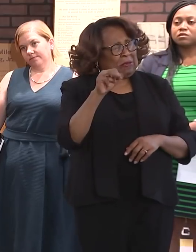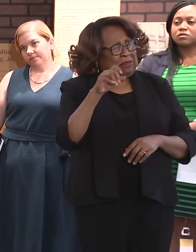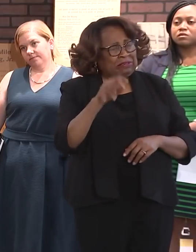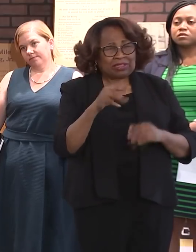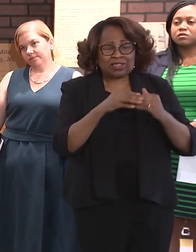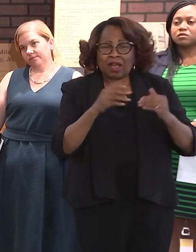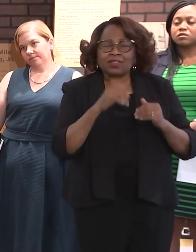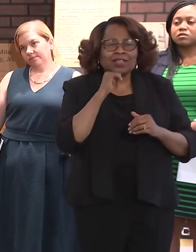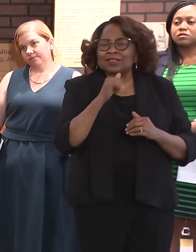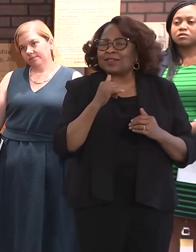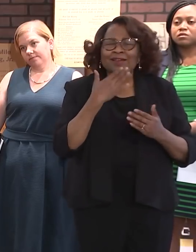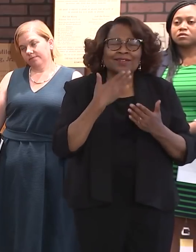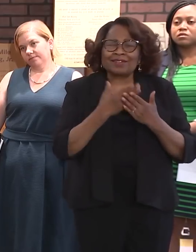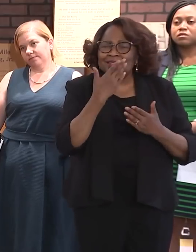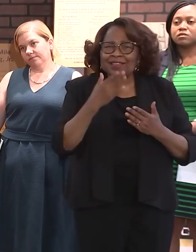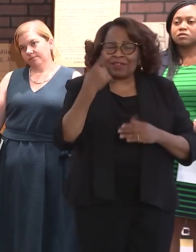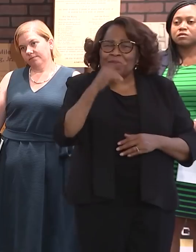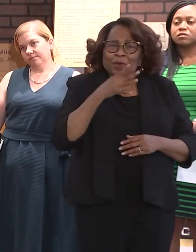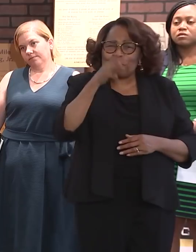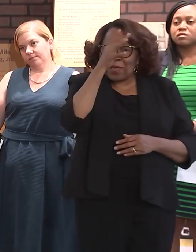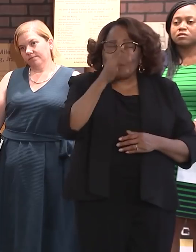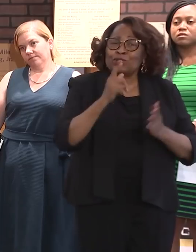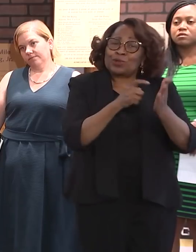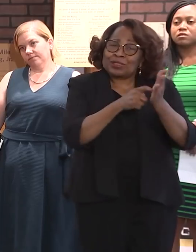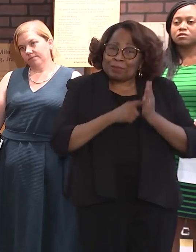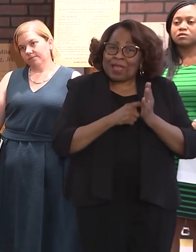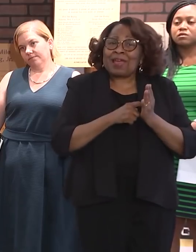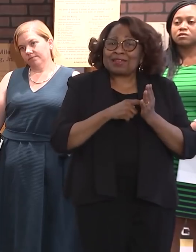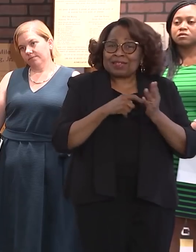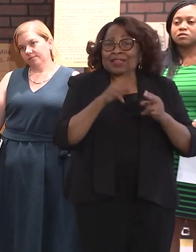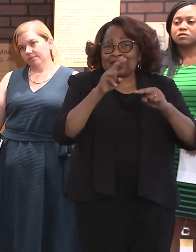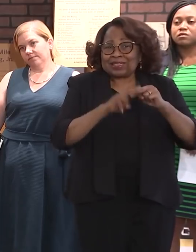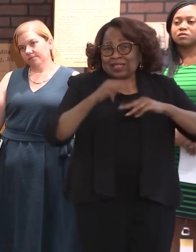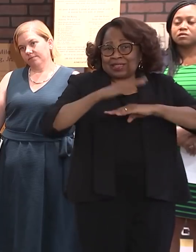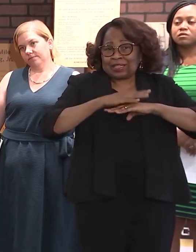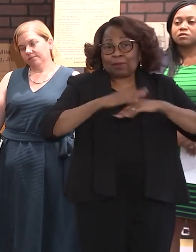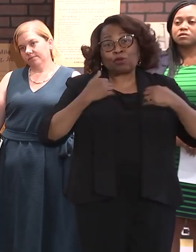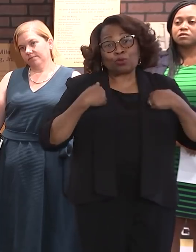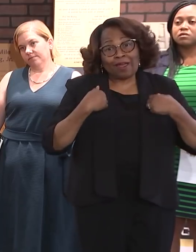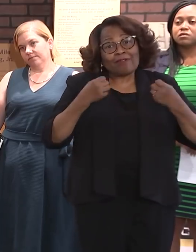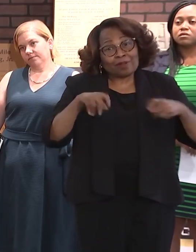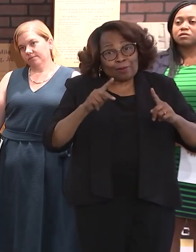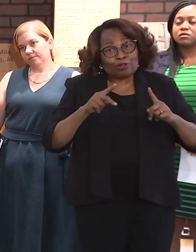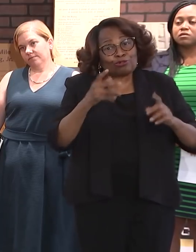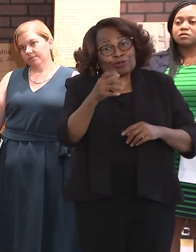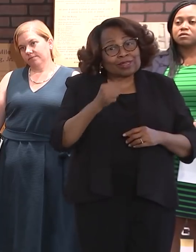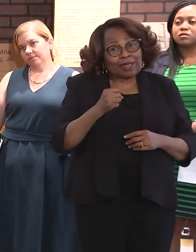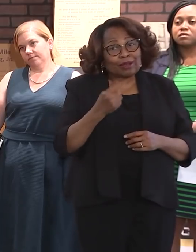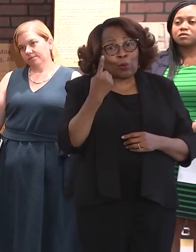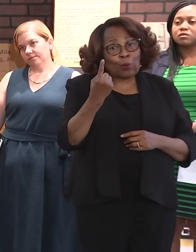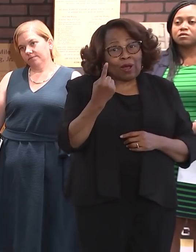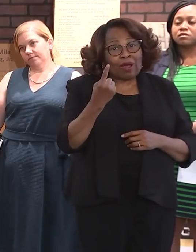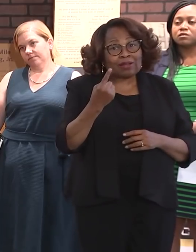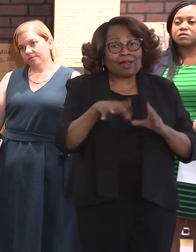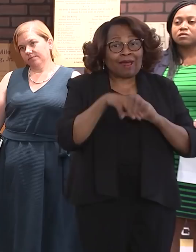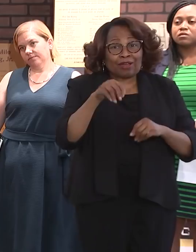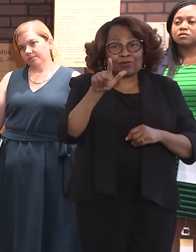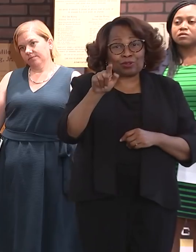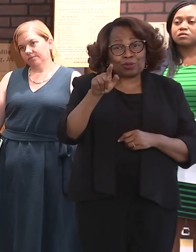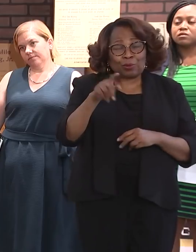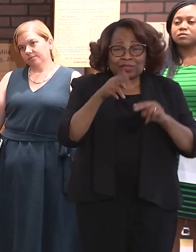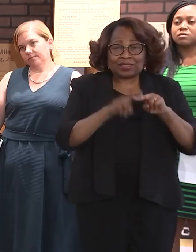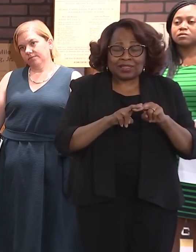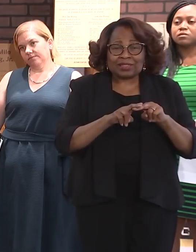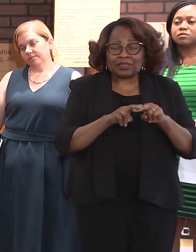bode well for parents who are demanding a seat at the table to actually have the opportunity to get one of those 21 seats.